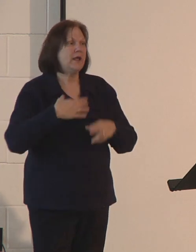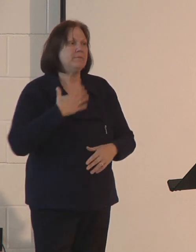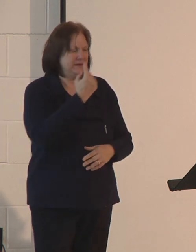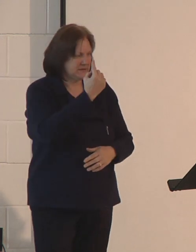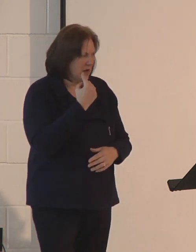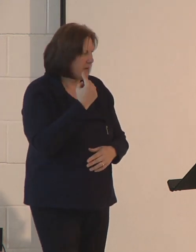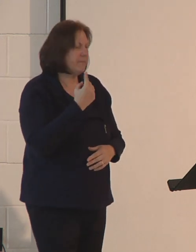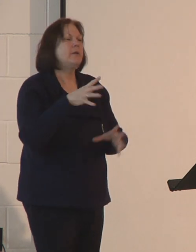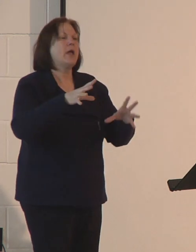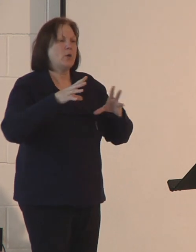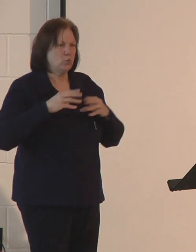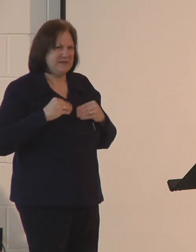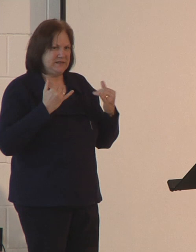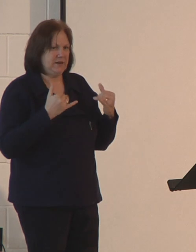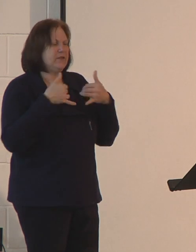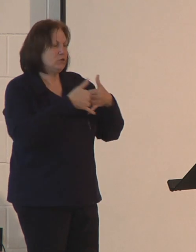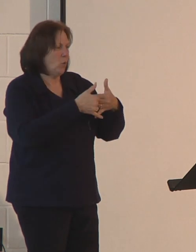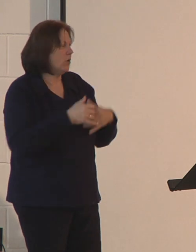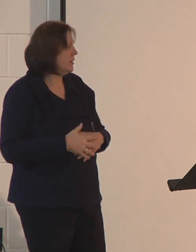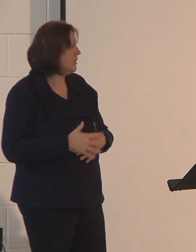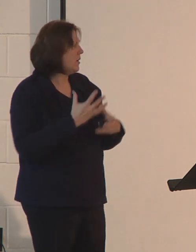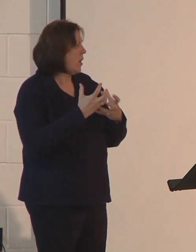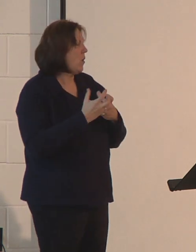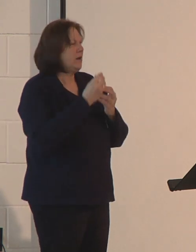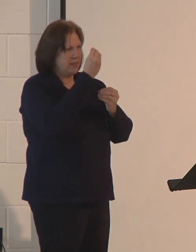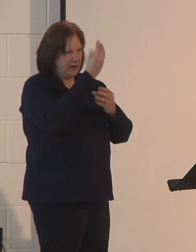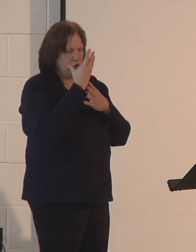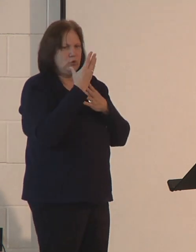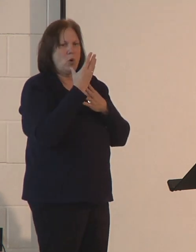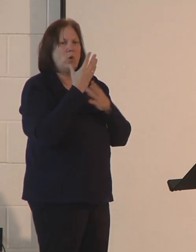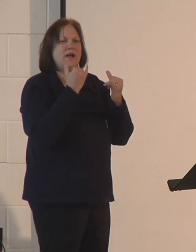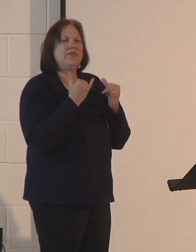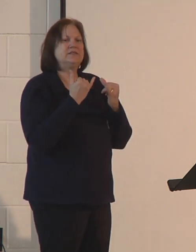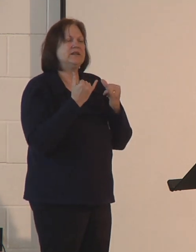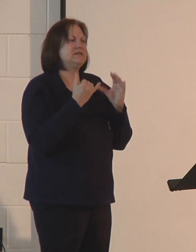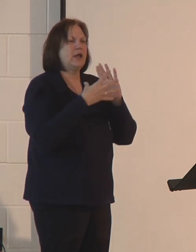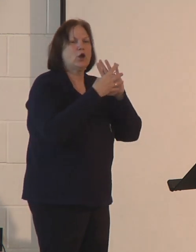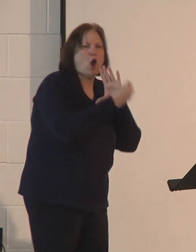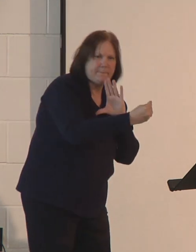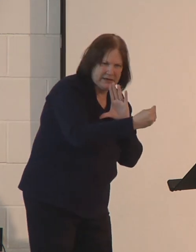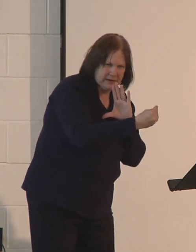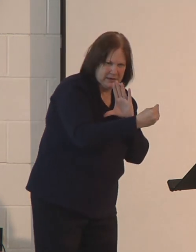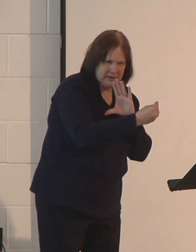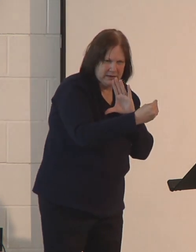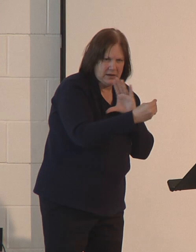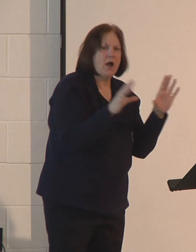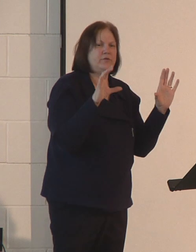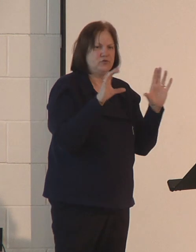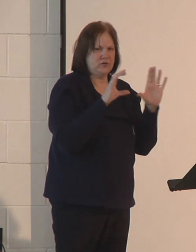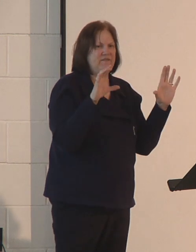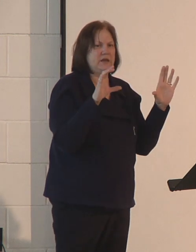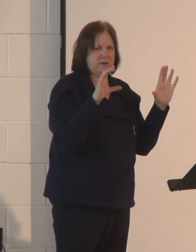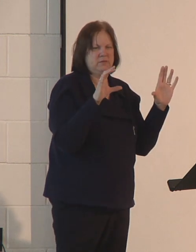come up here and receive this award. I want to let you know this is a duplicate, a copy of the